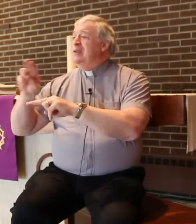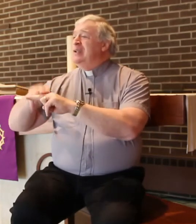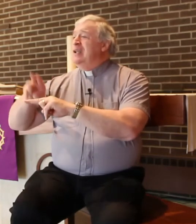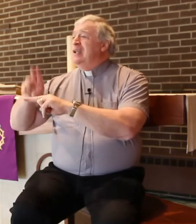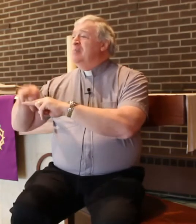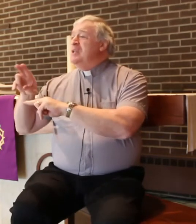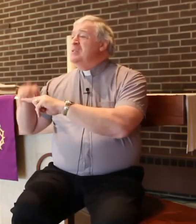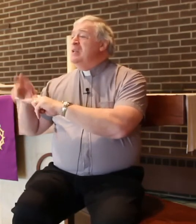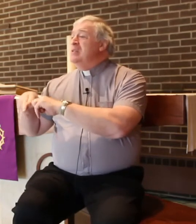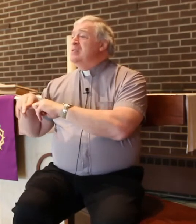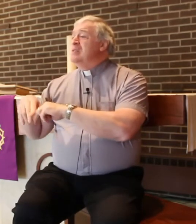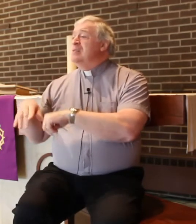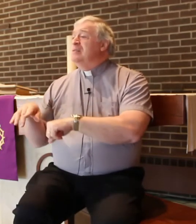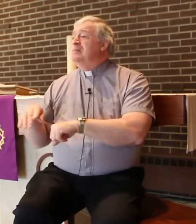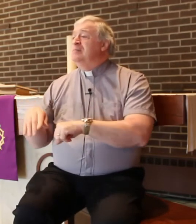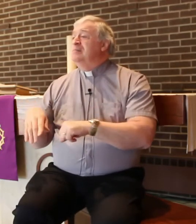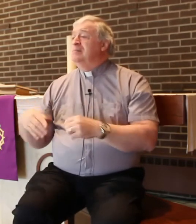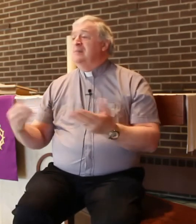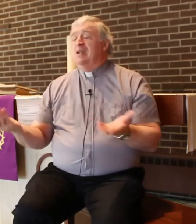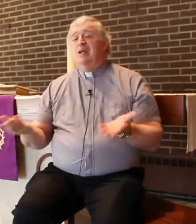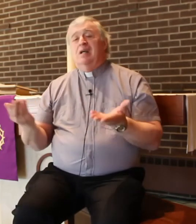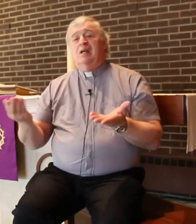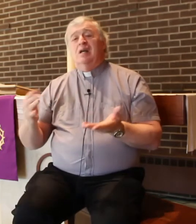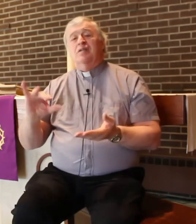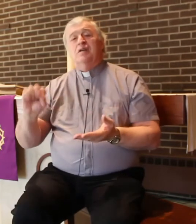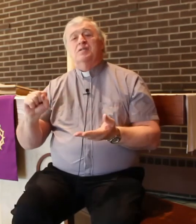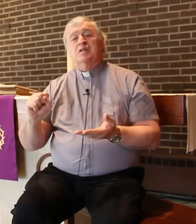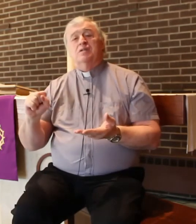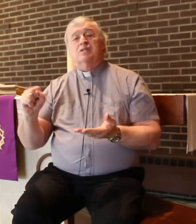looking at empty seats, and this is